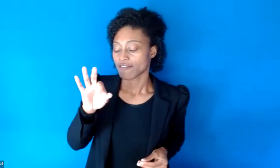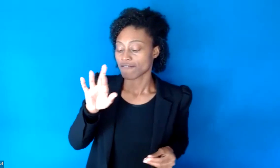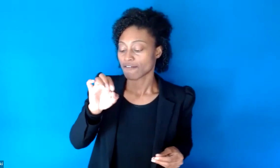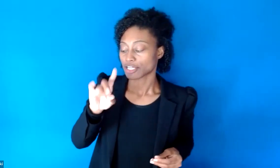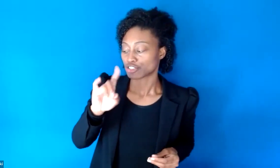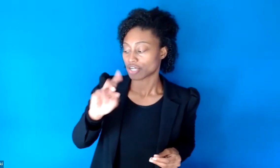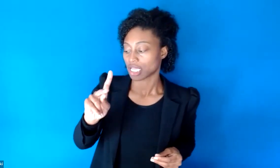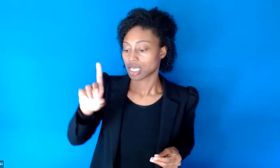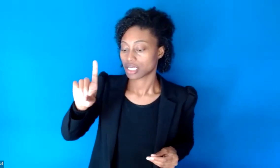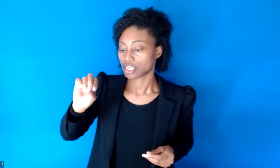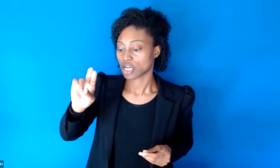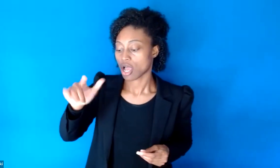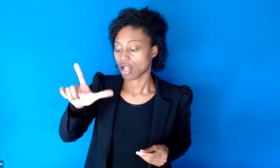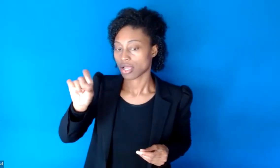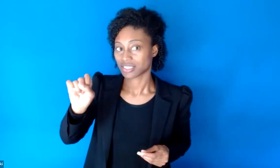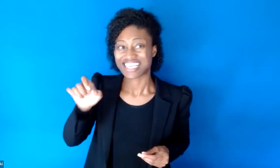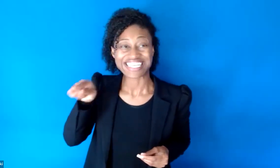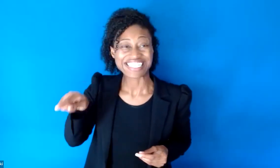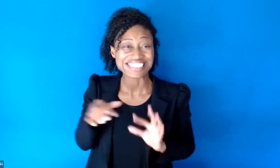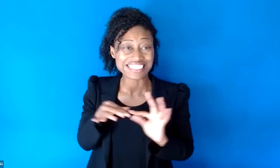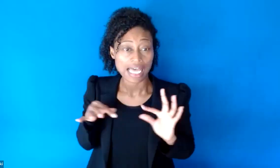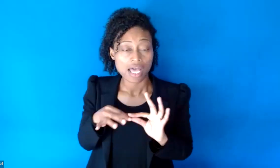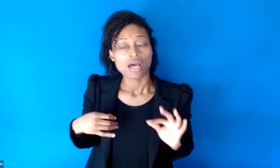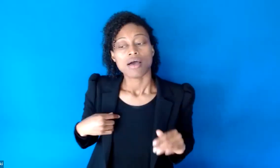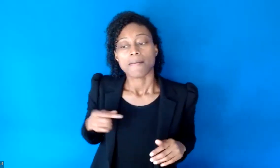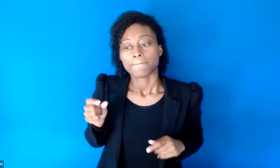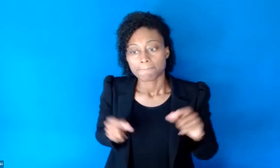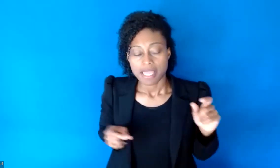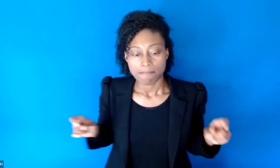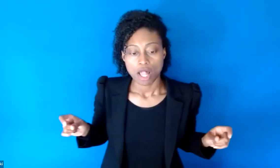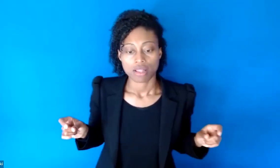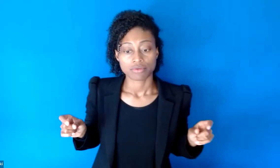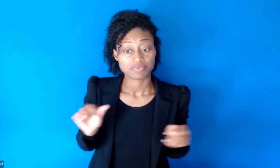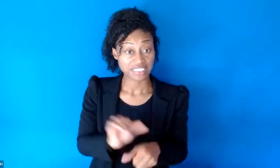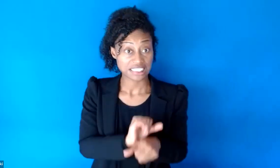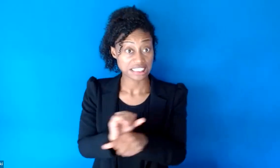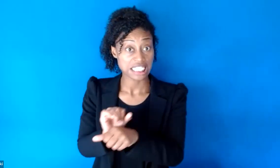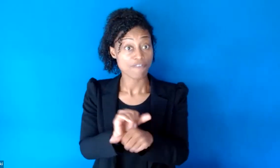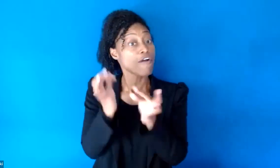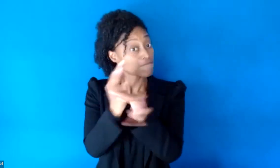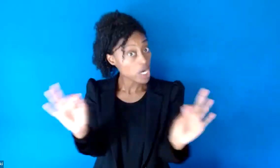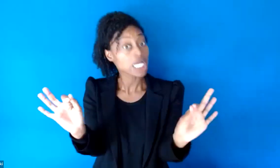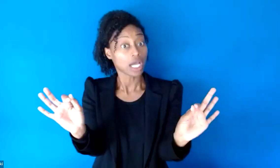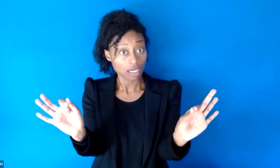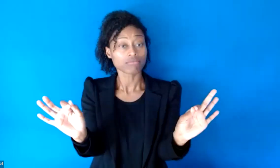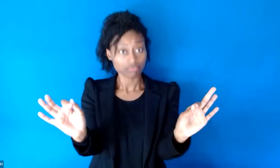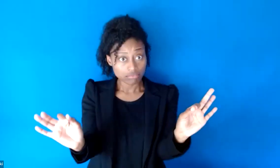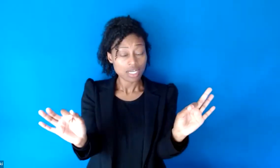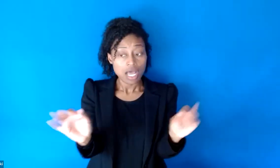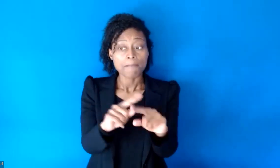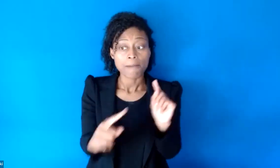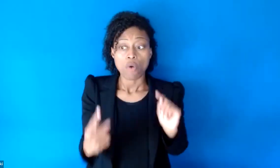about, being people were the slaves were freed, and then there was a